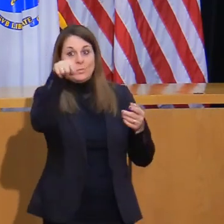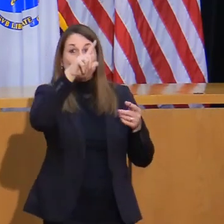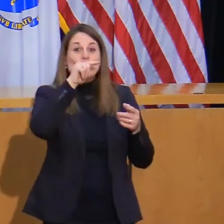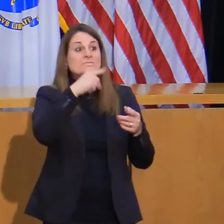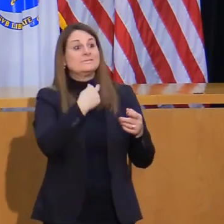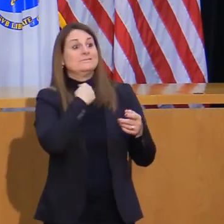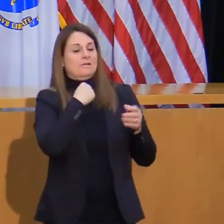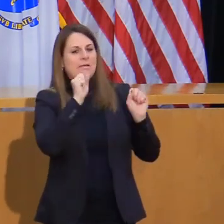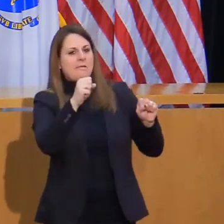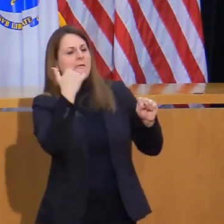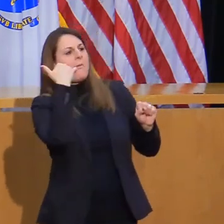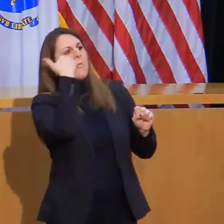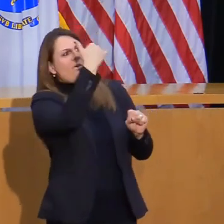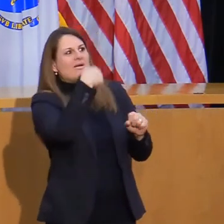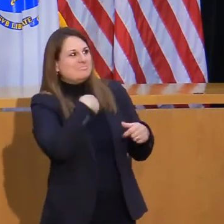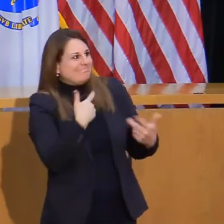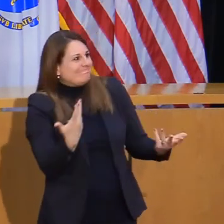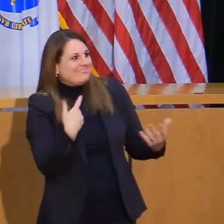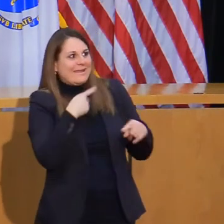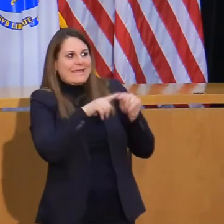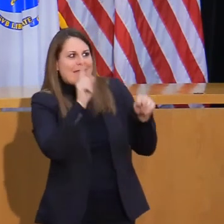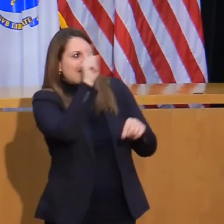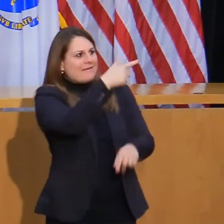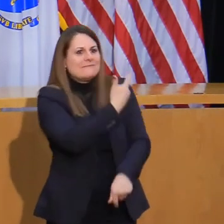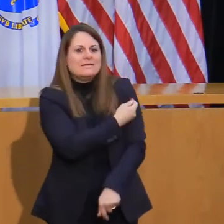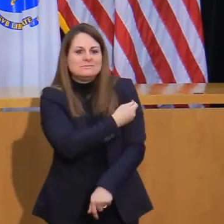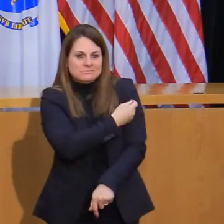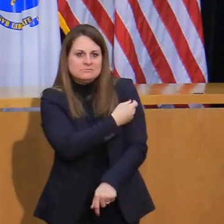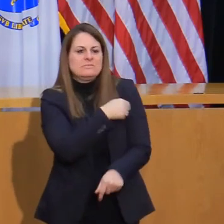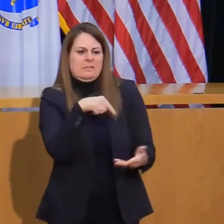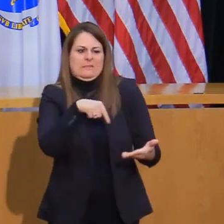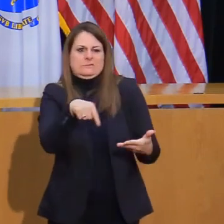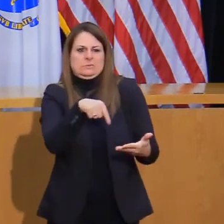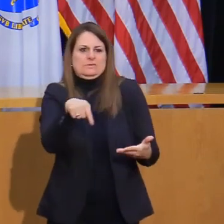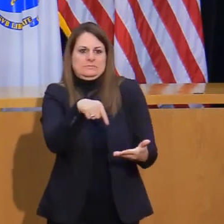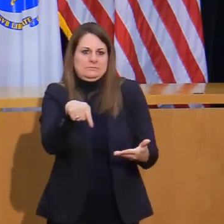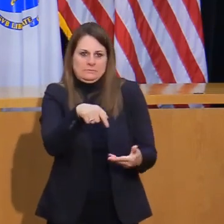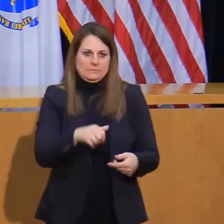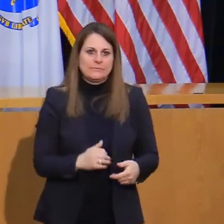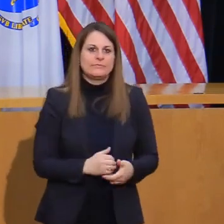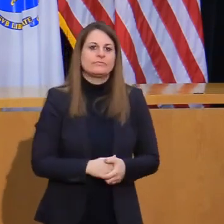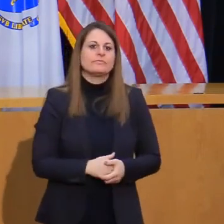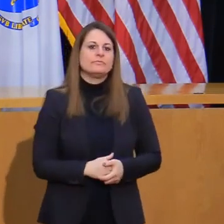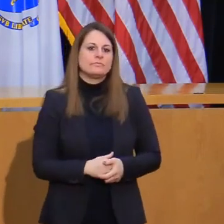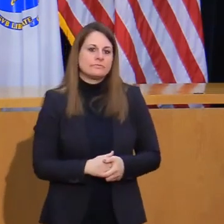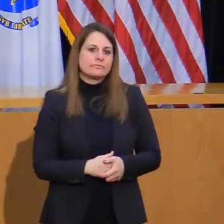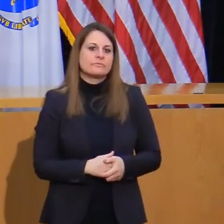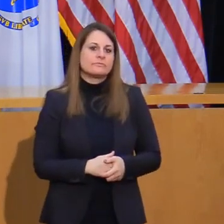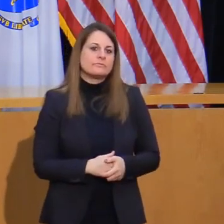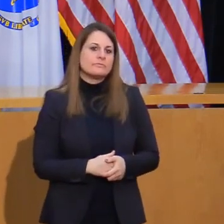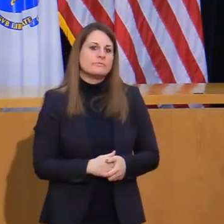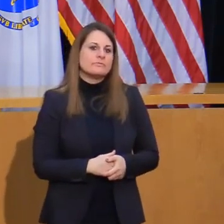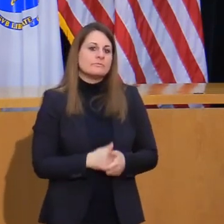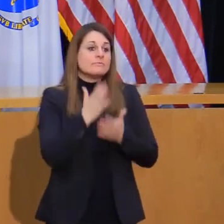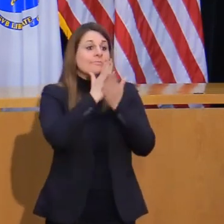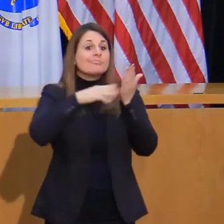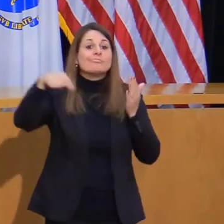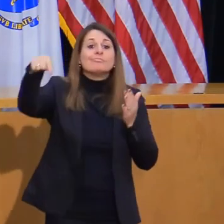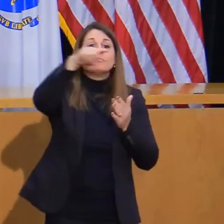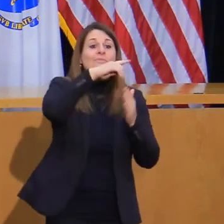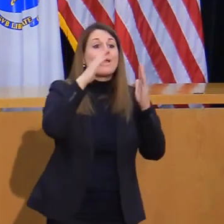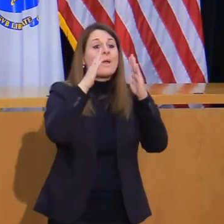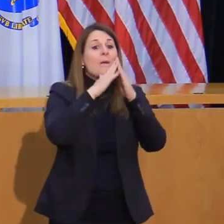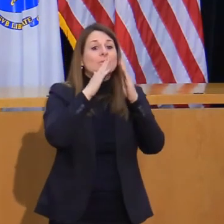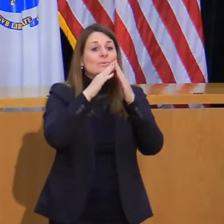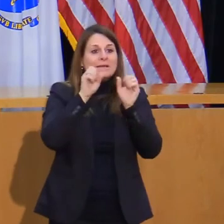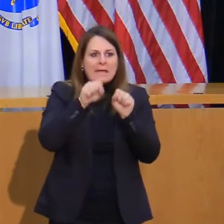you, that mobility and outreach and, you know, hitting community centers and senior centers and homebound